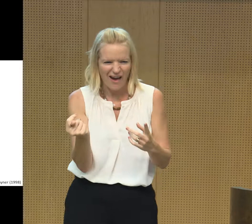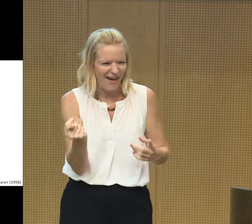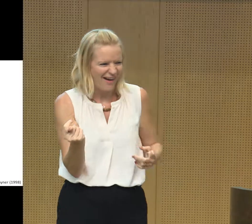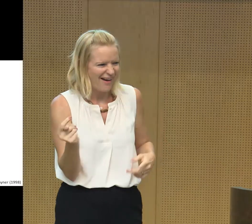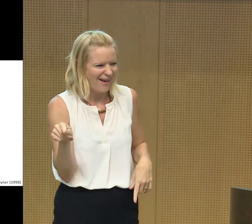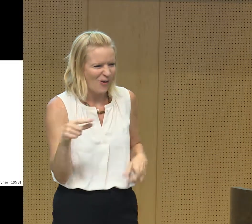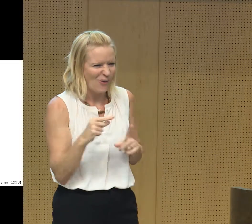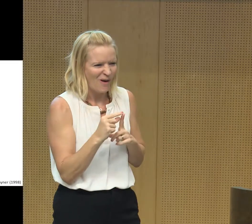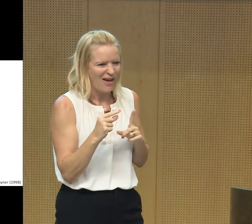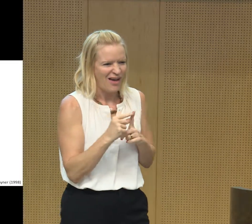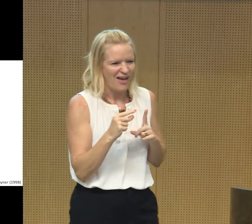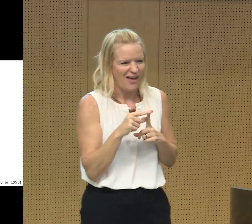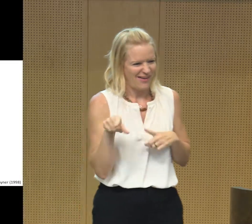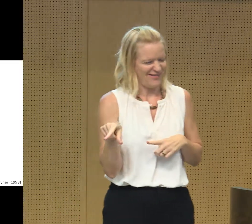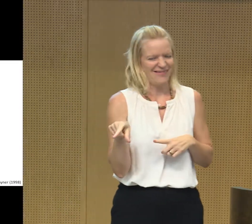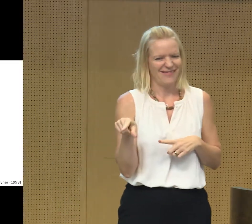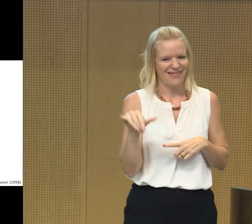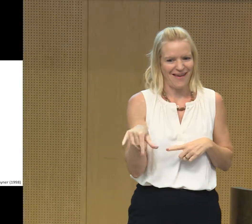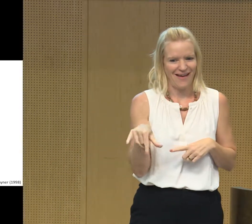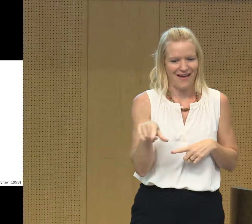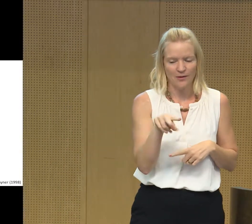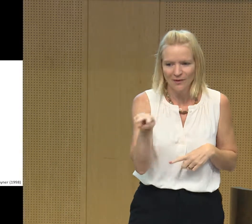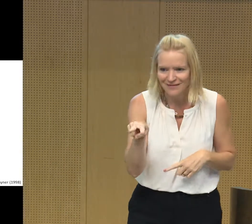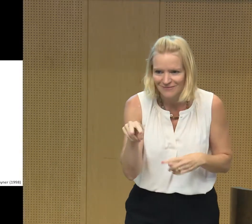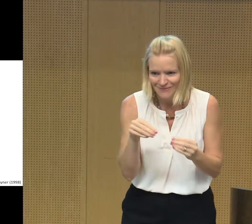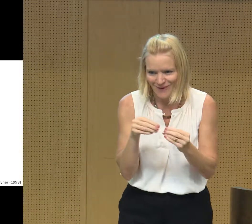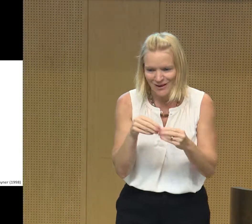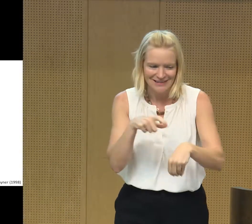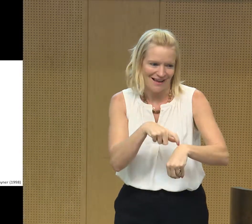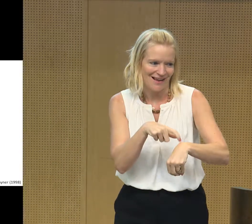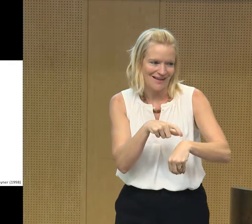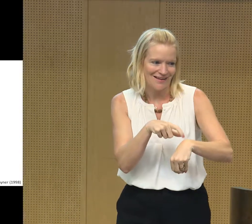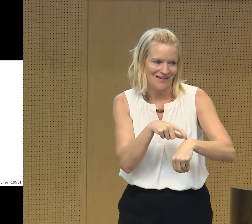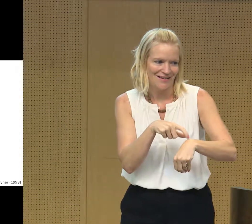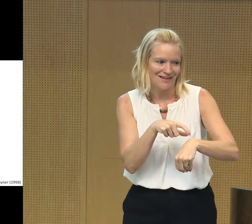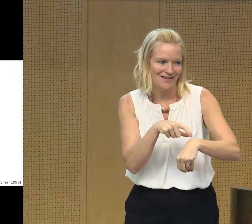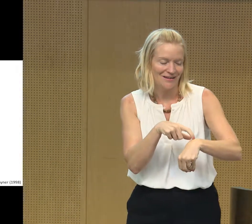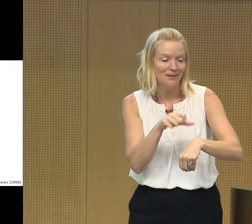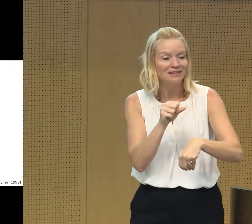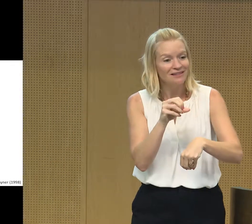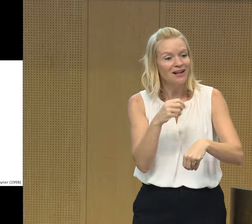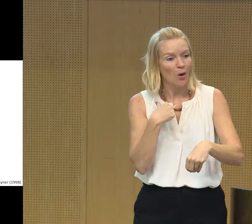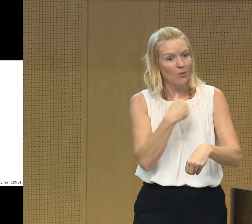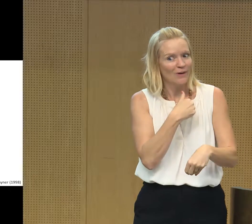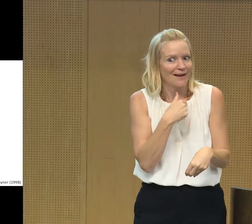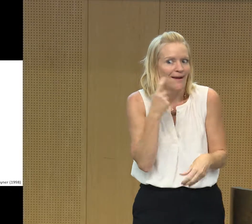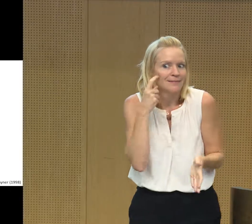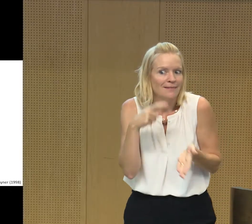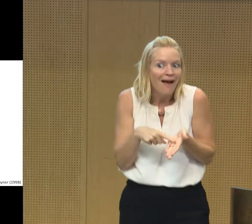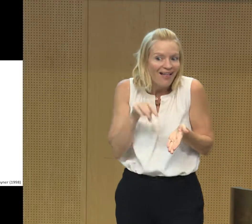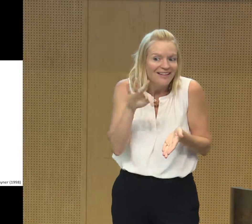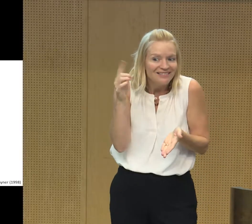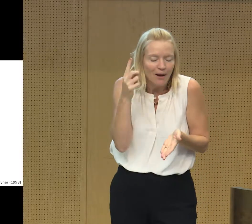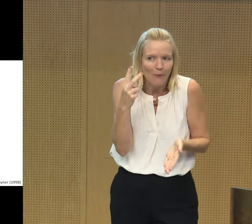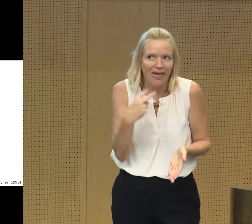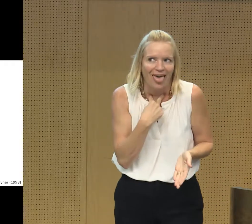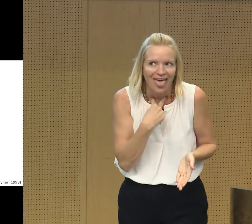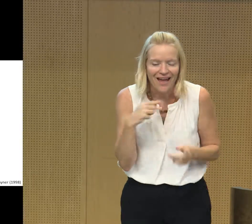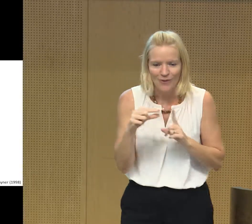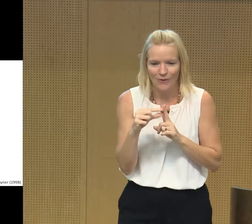Suppose you were reading a line of text and you come to a word that you don't know. You may need to take more time. And so we can